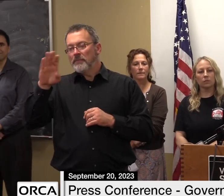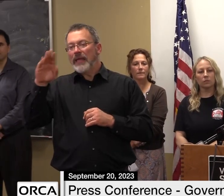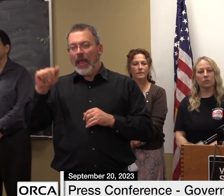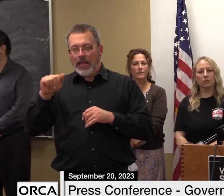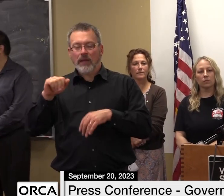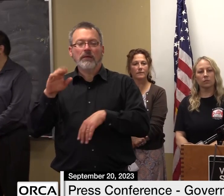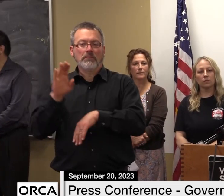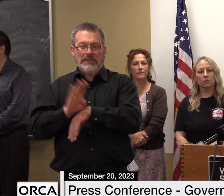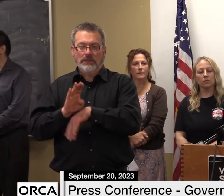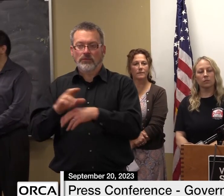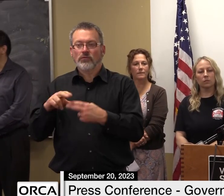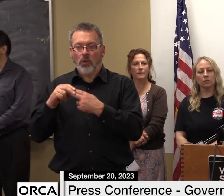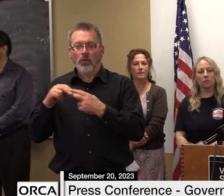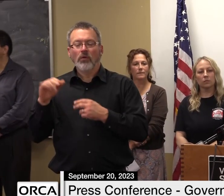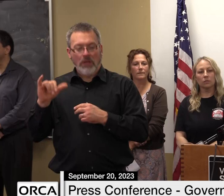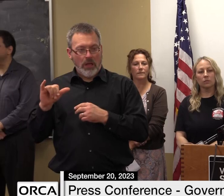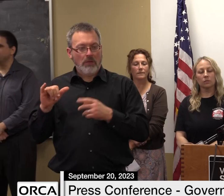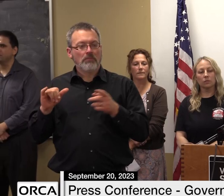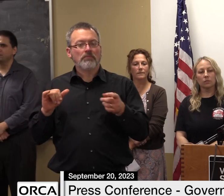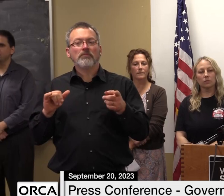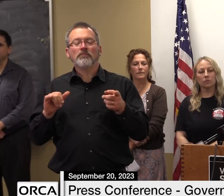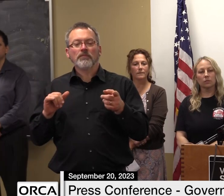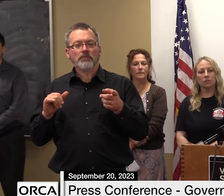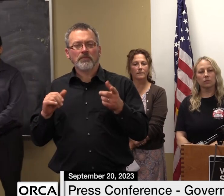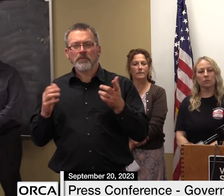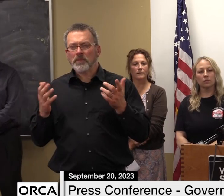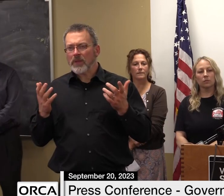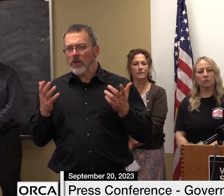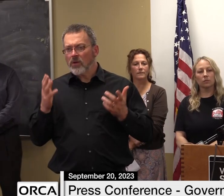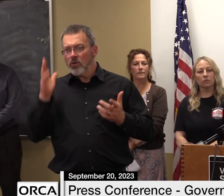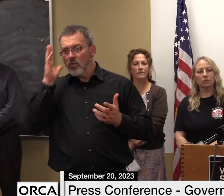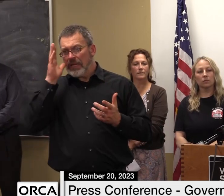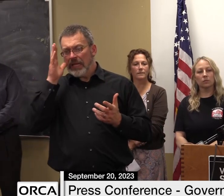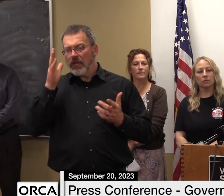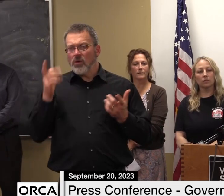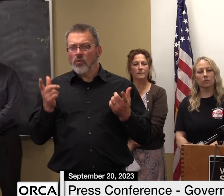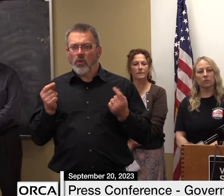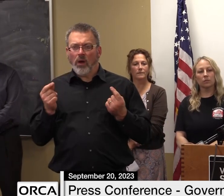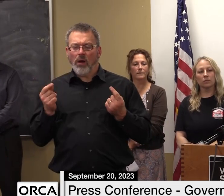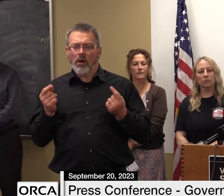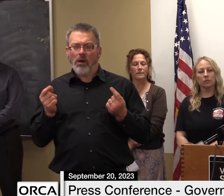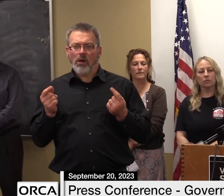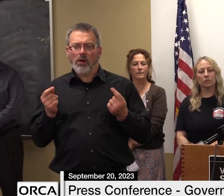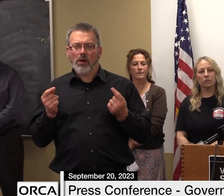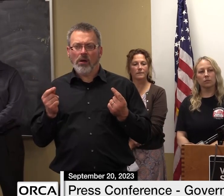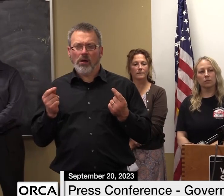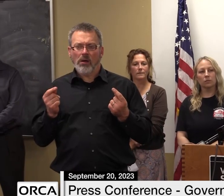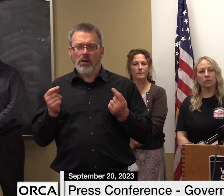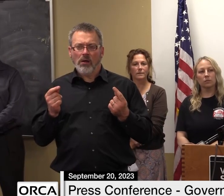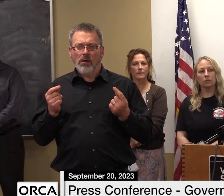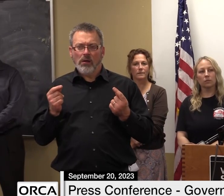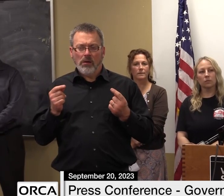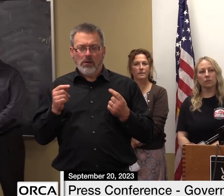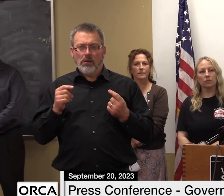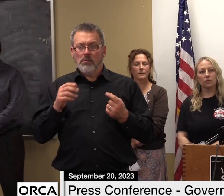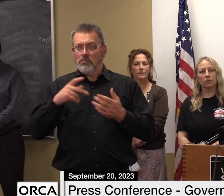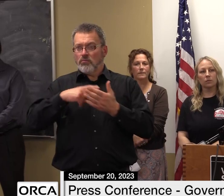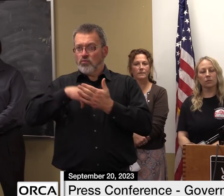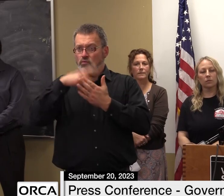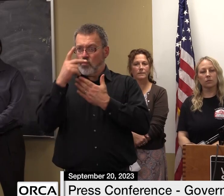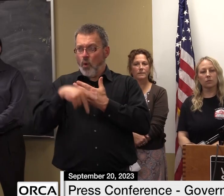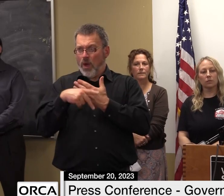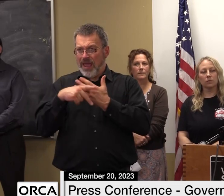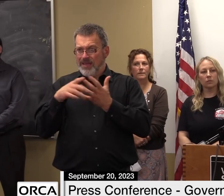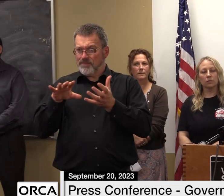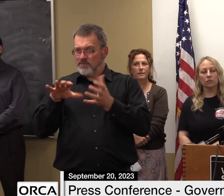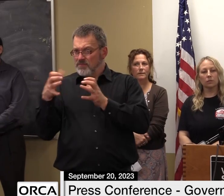no funding, would that interrupt SBA and USDA's ability to administer their disaster programs under that? I don't know.